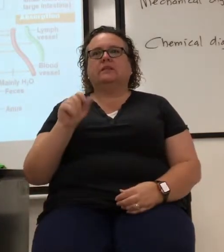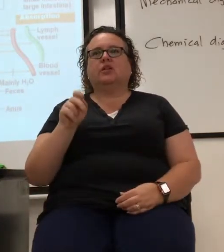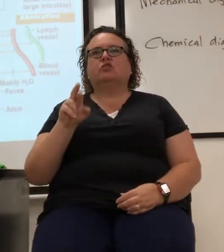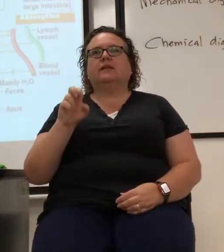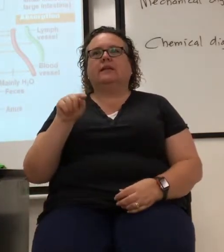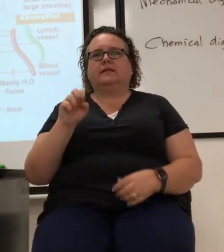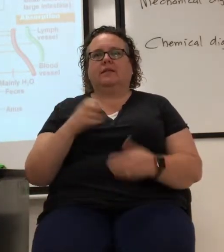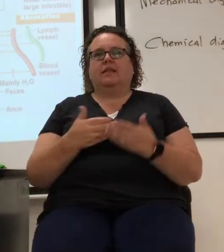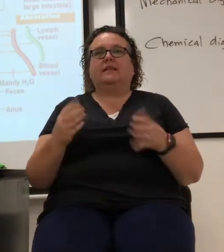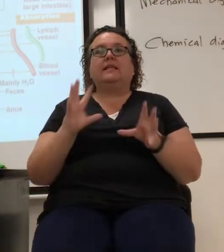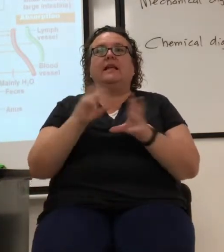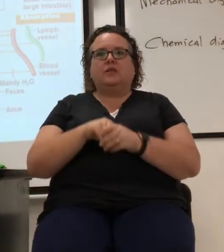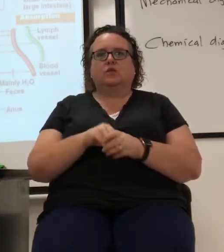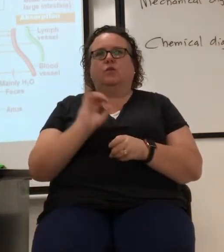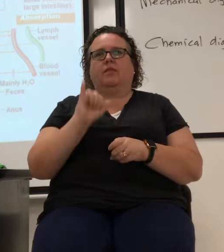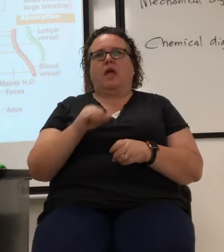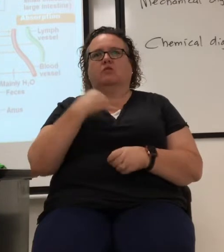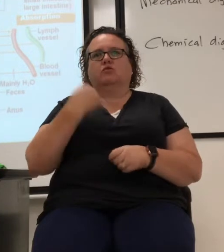Here's the tract.